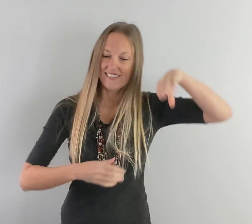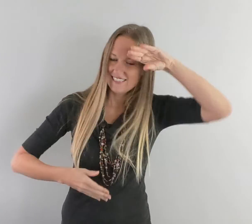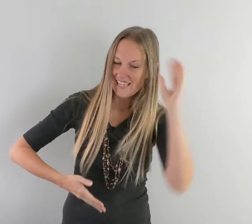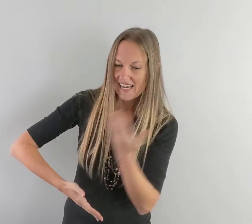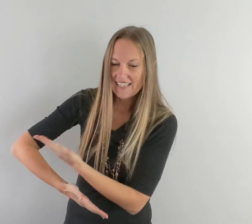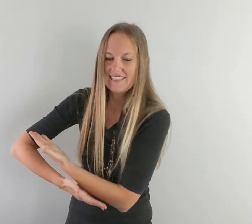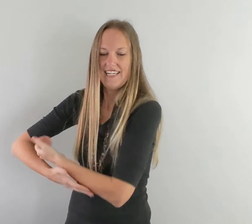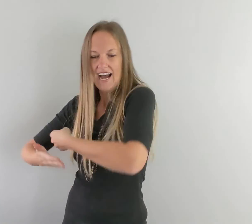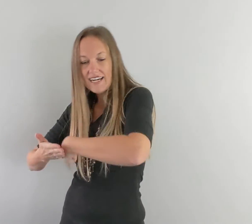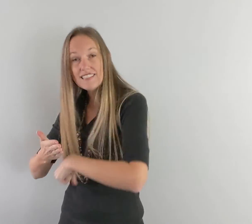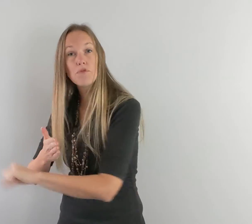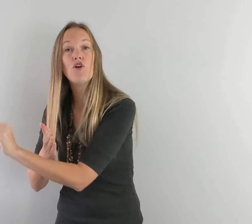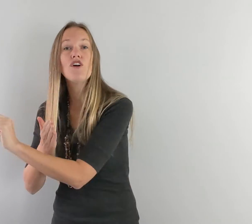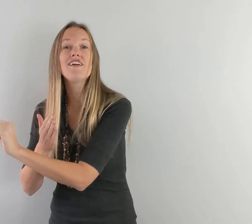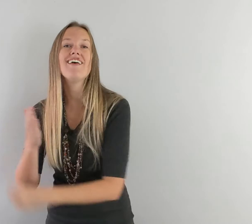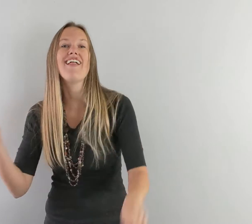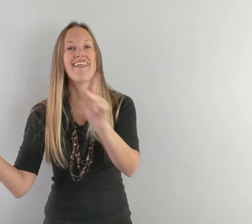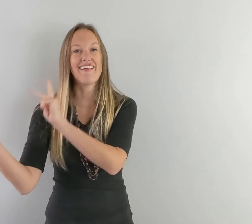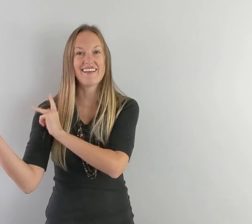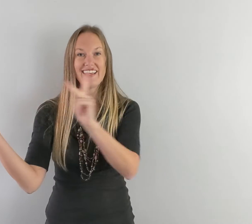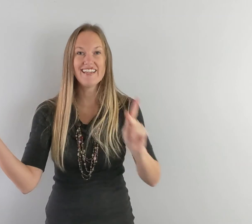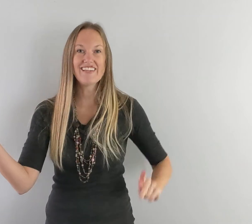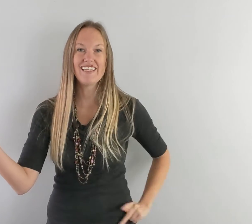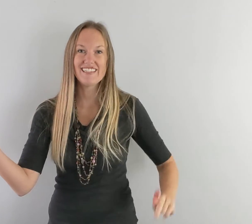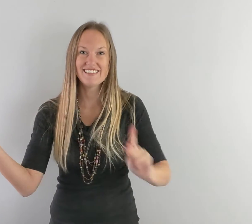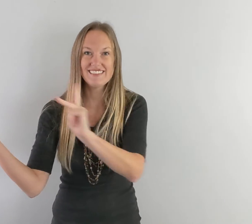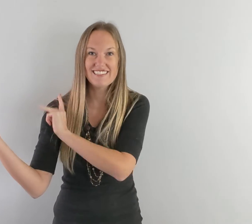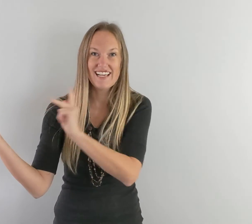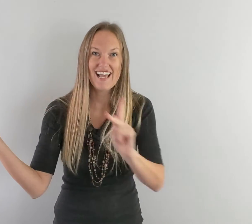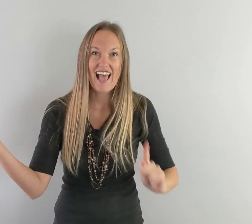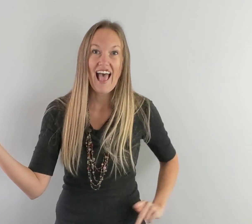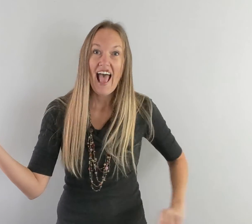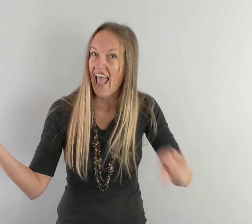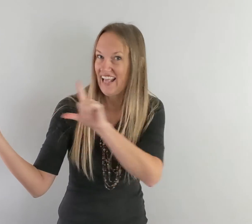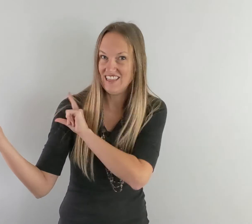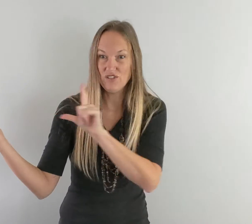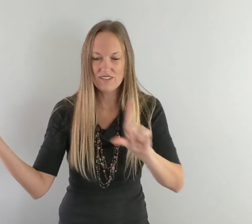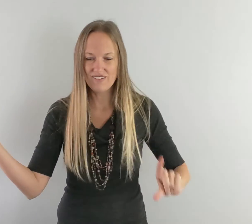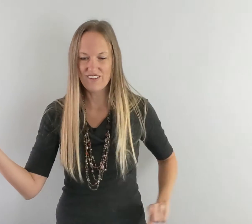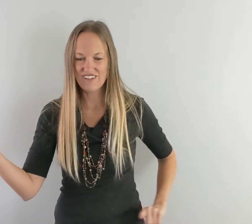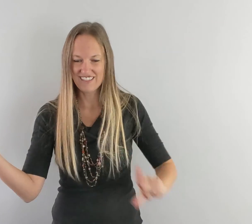us a child is born, the King of Kings and Lord of